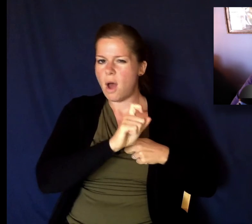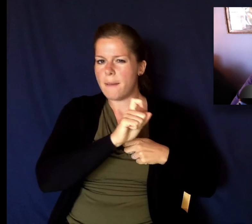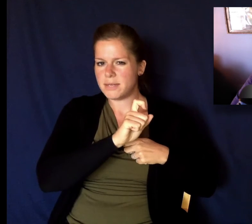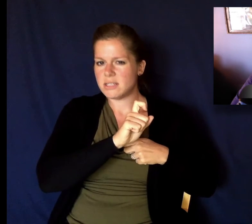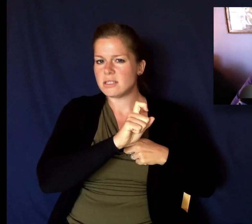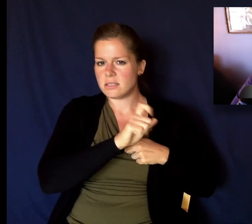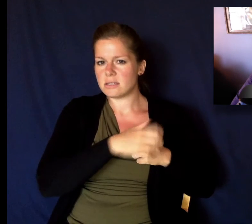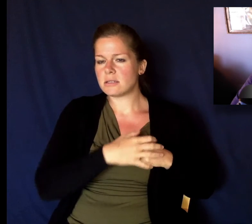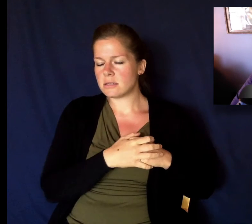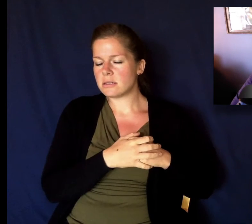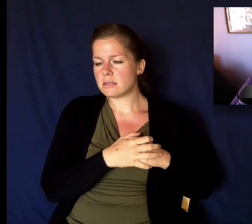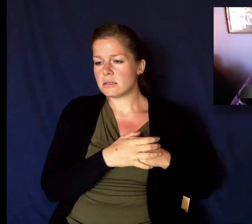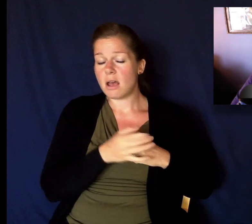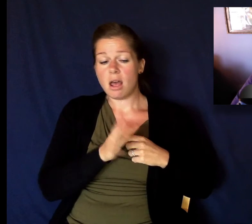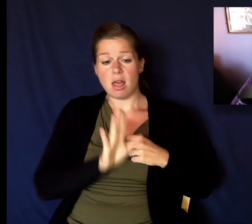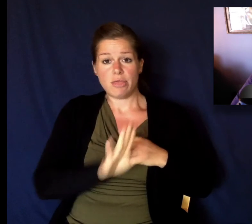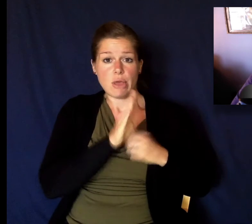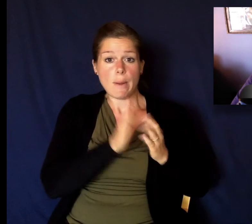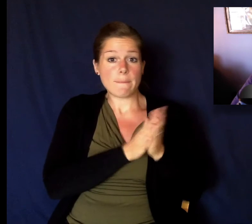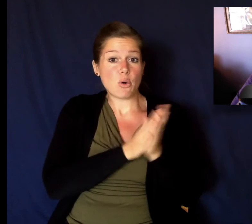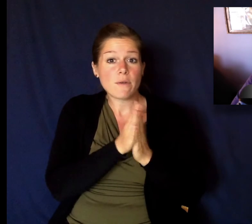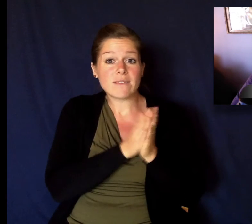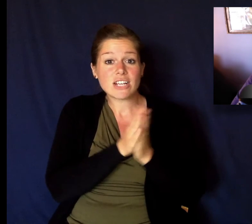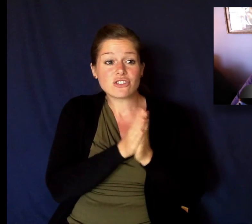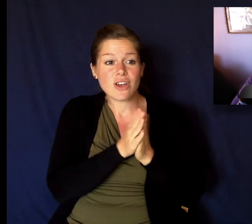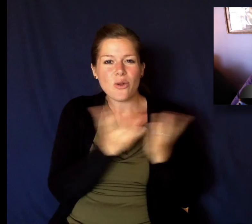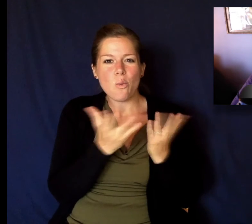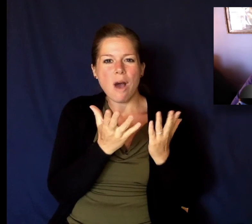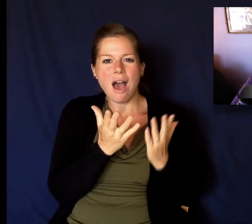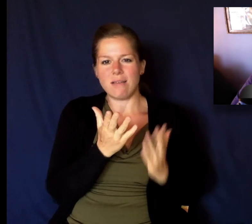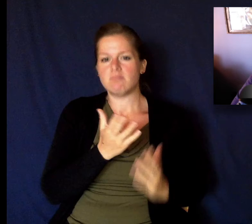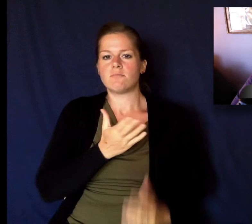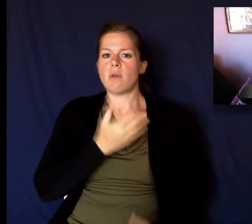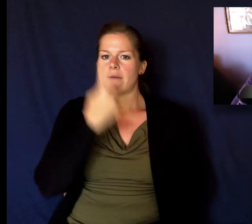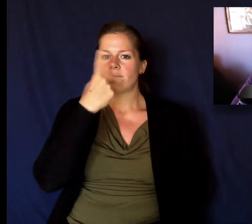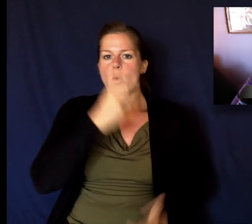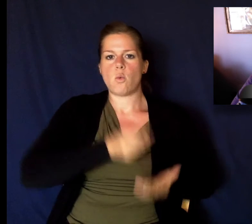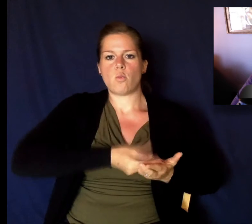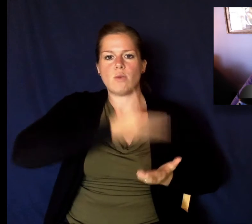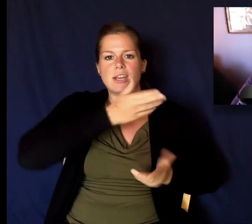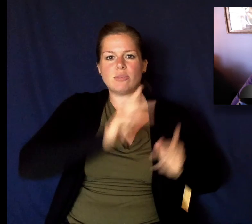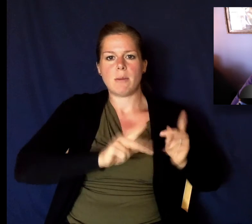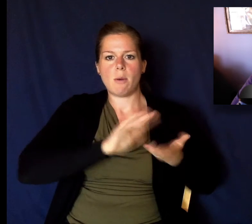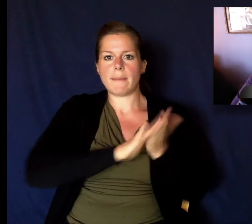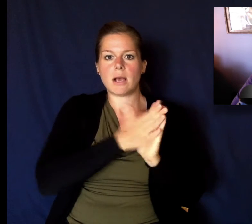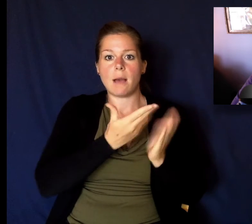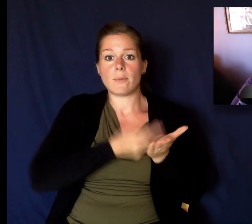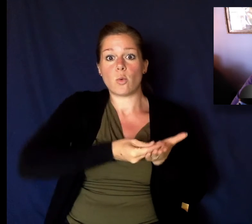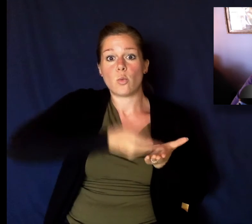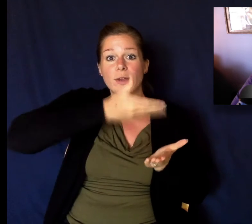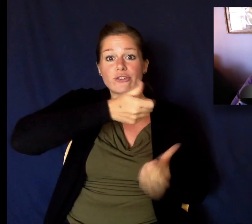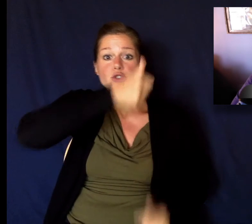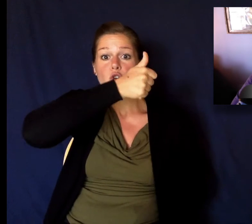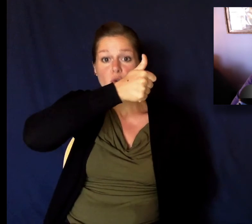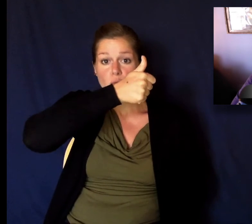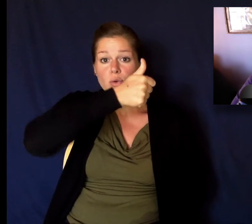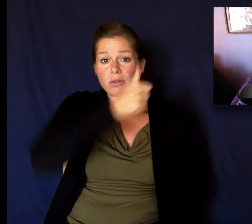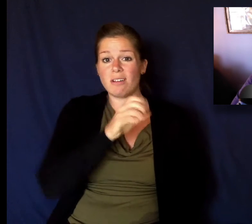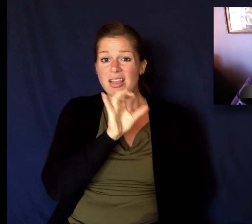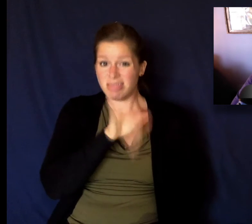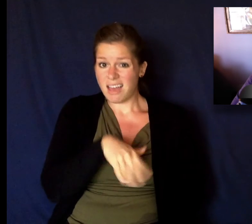was motivated out of profit for the religious people.